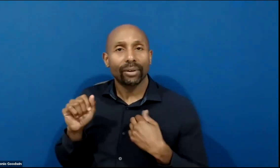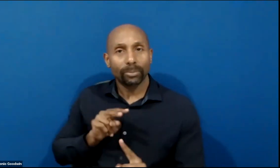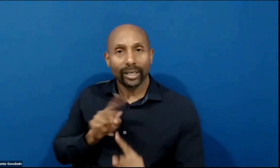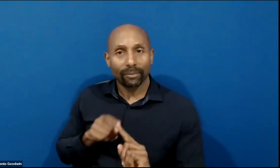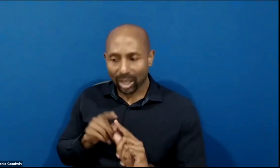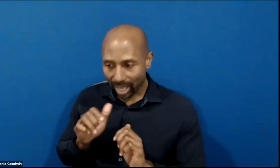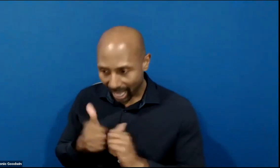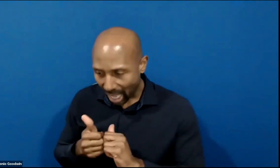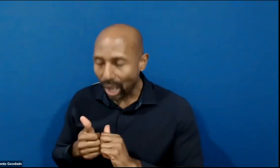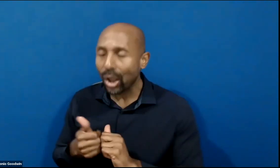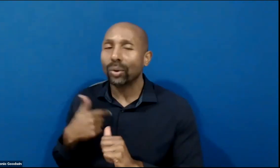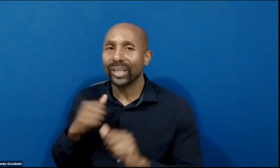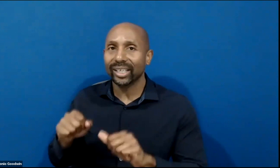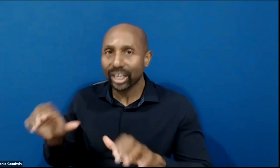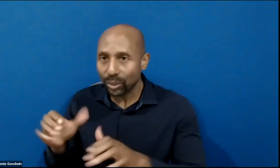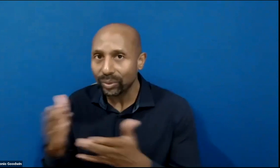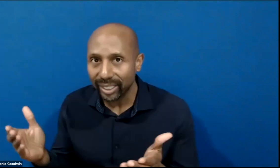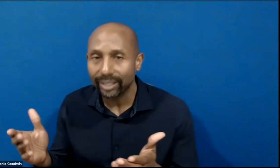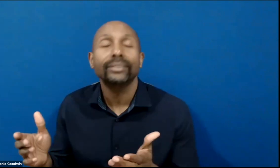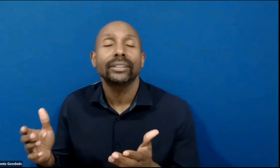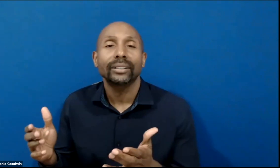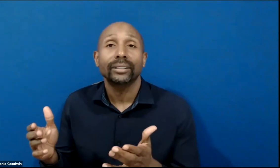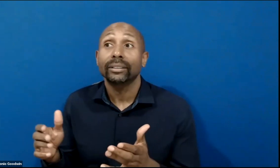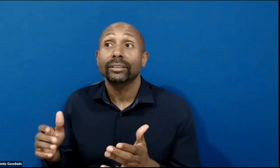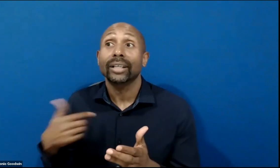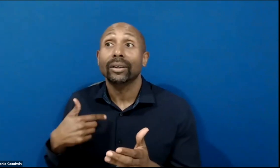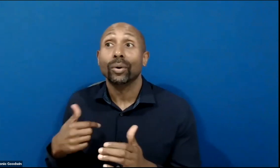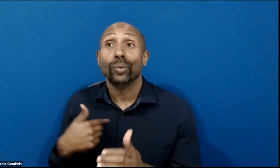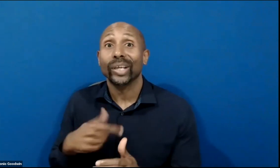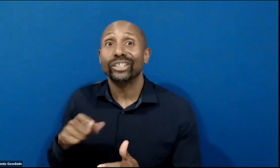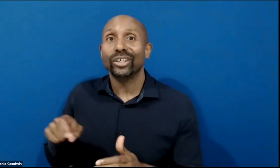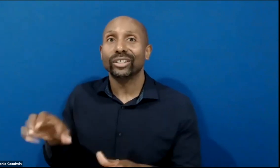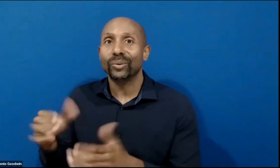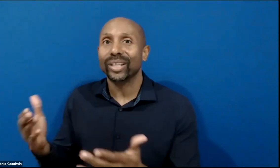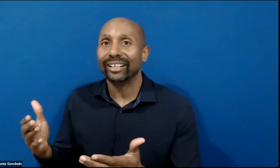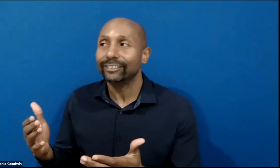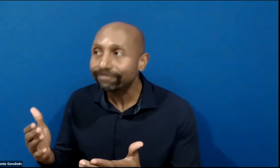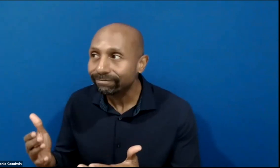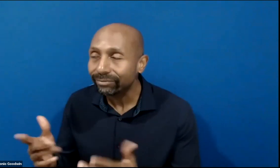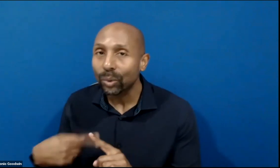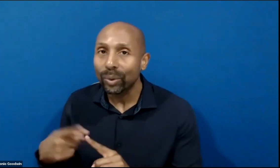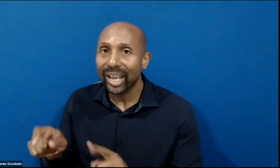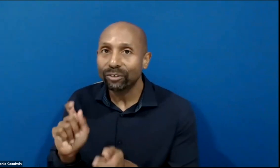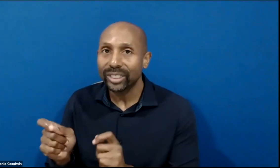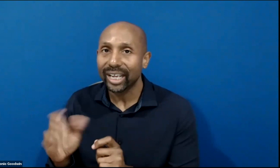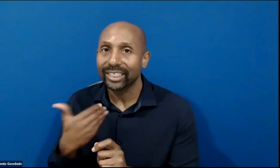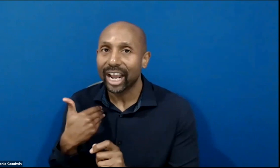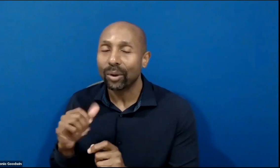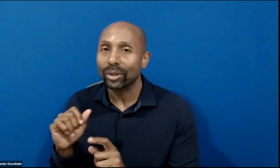when circumstances were needed to be changed. And I was very lucky. I was very lucky to